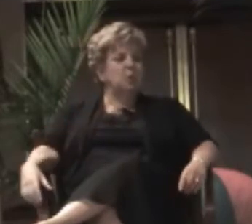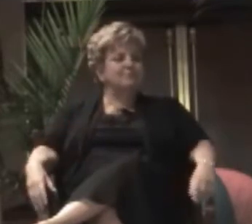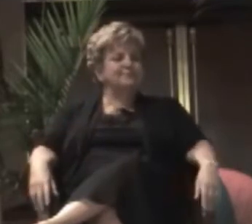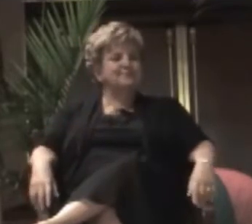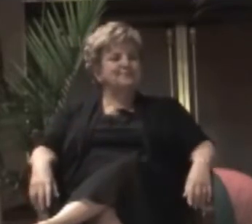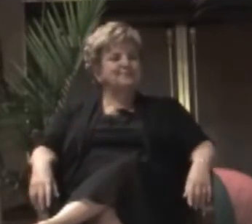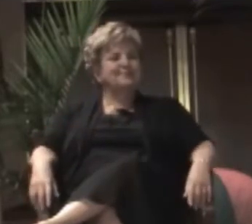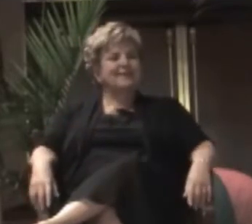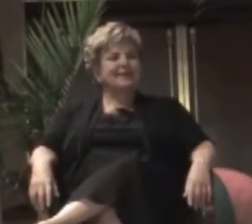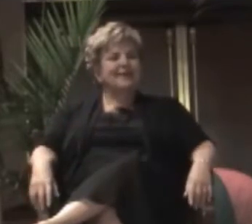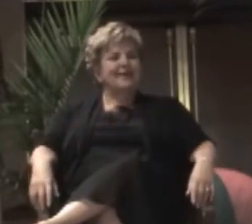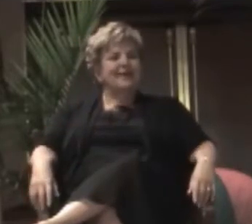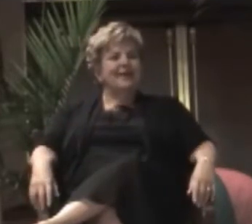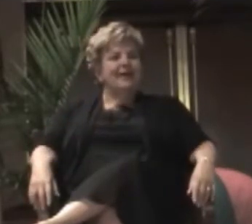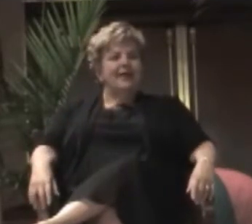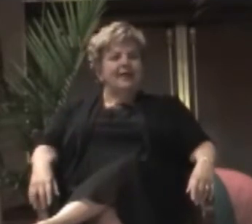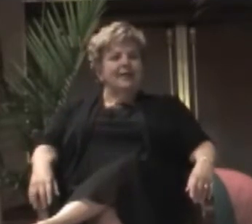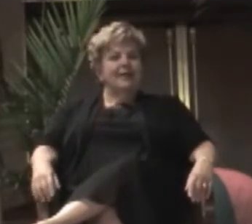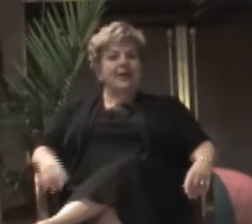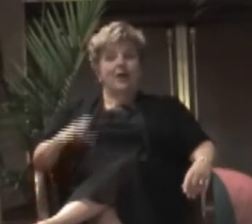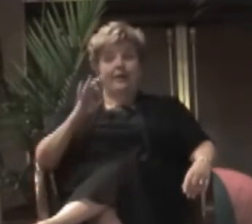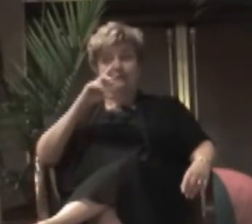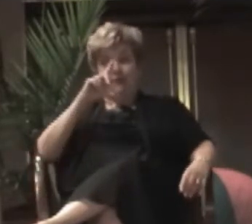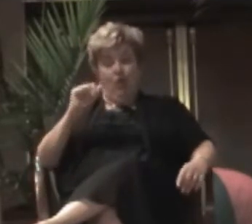Old is a growth industry in Florida.